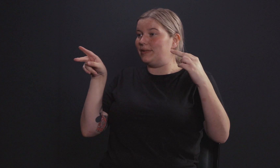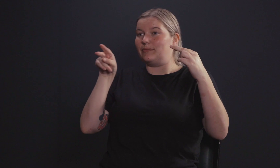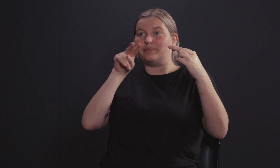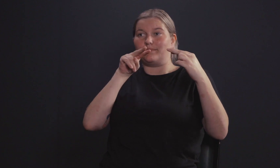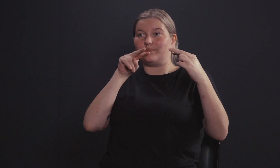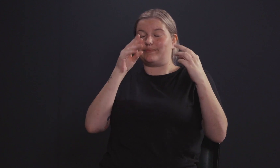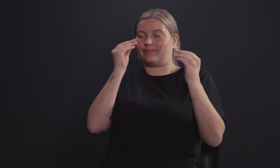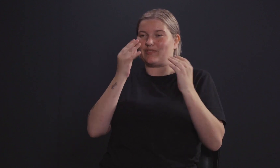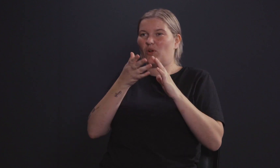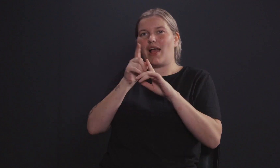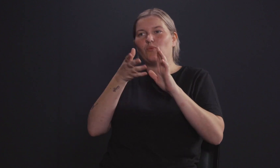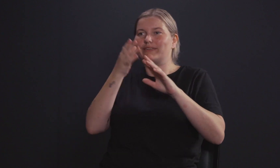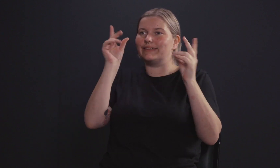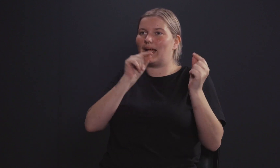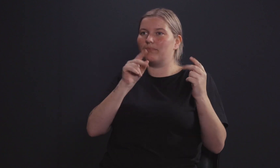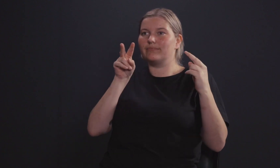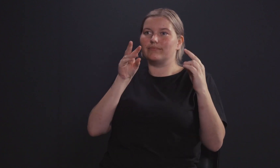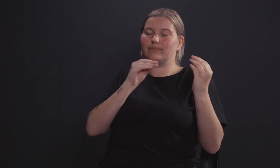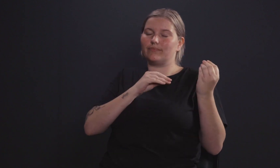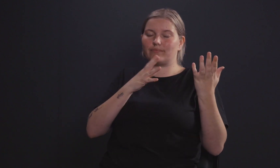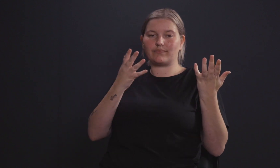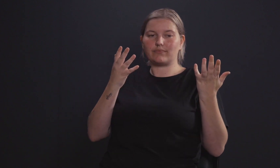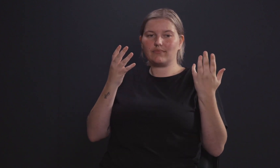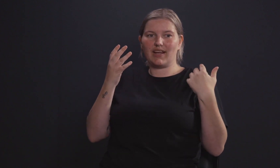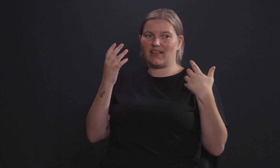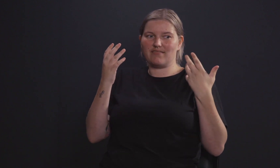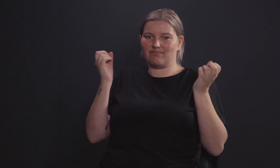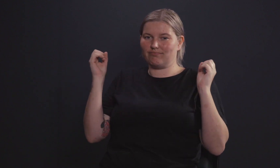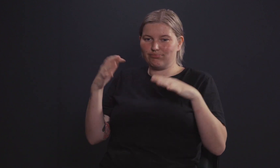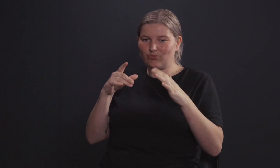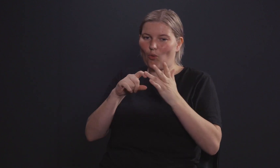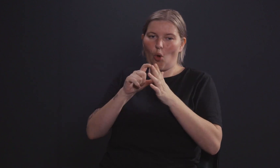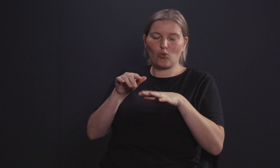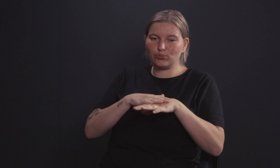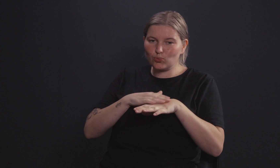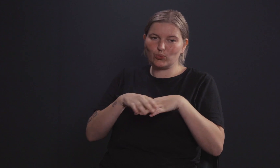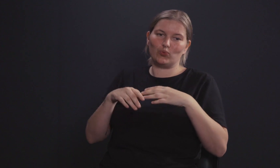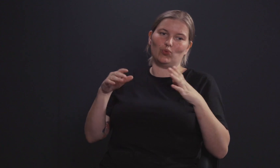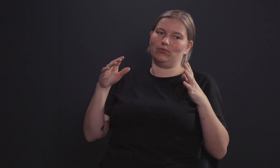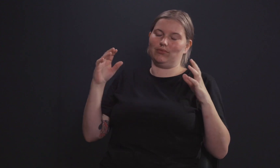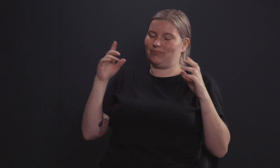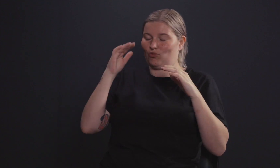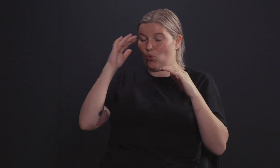and it looked like I'd fallen asleep. They called a code blue and medical staff came rushing in.